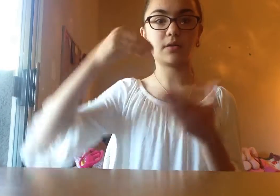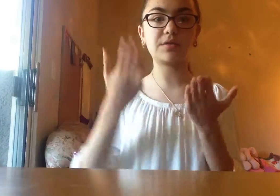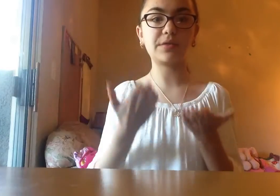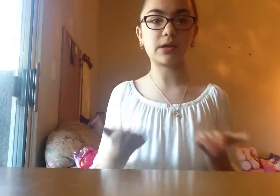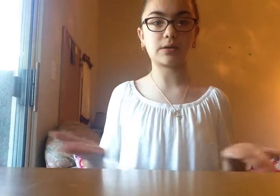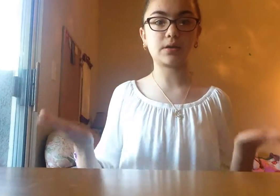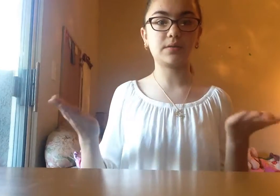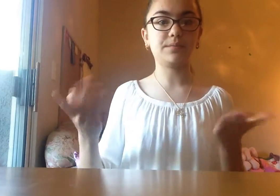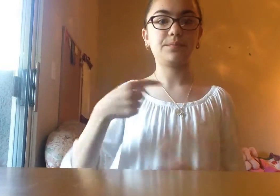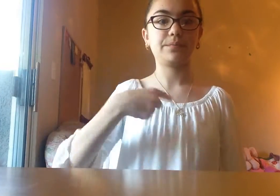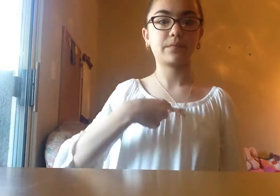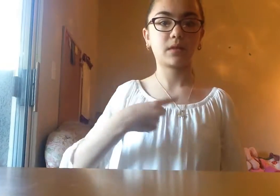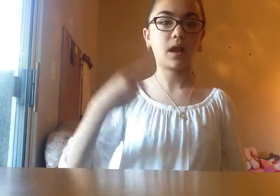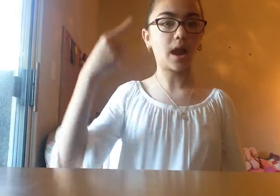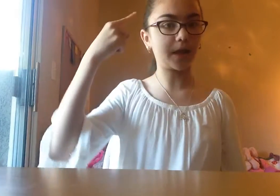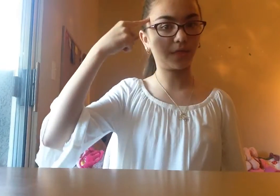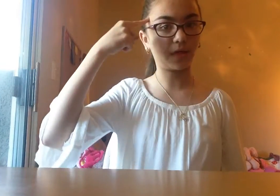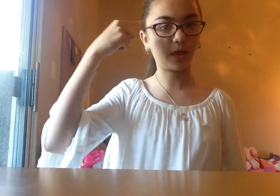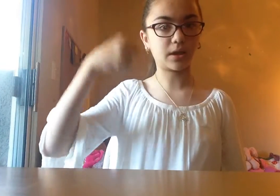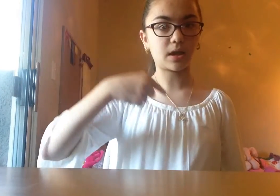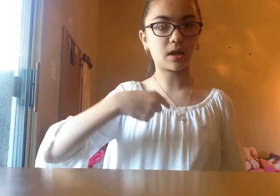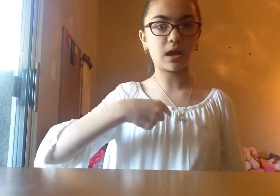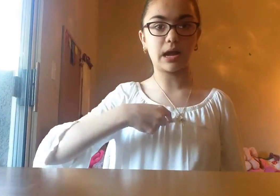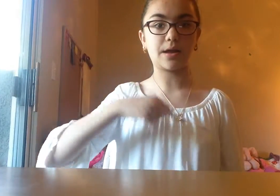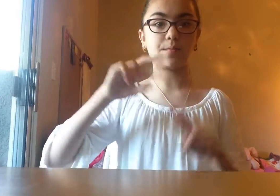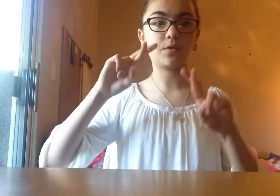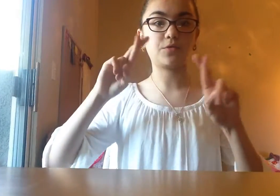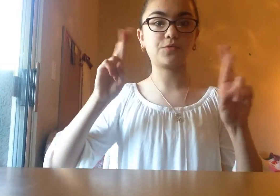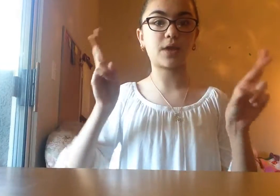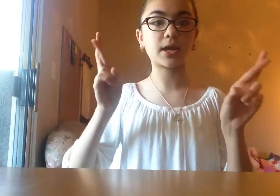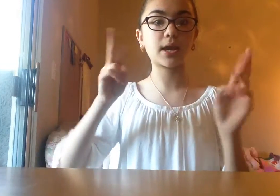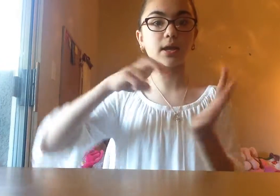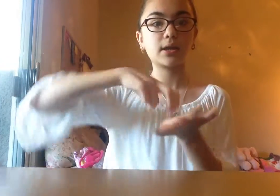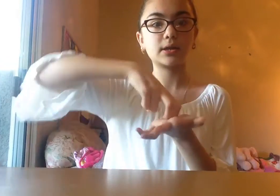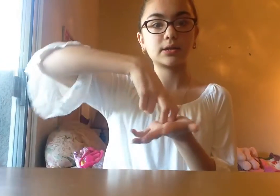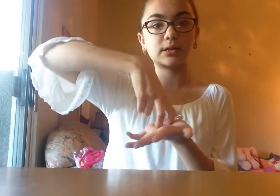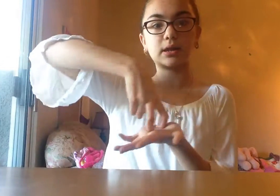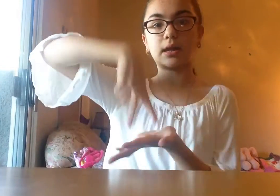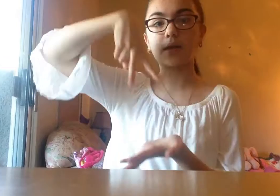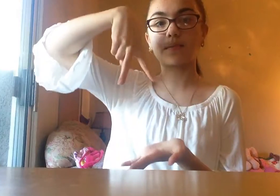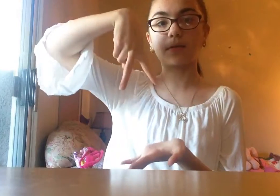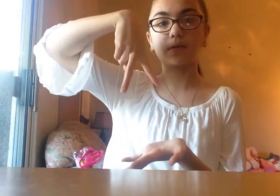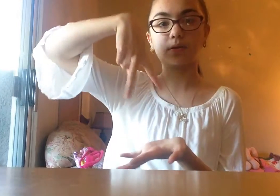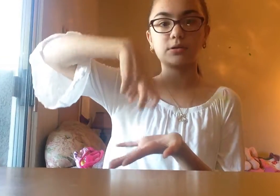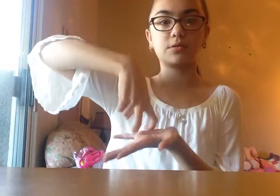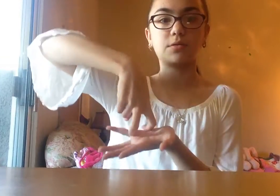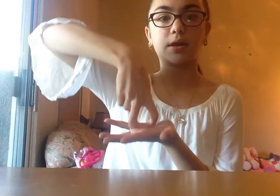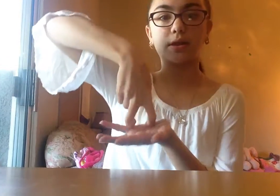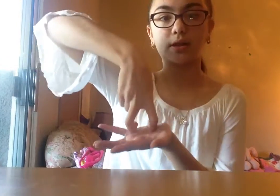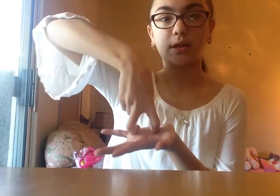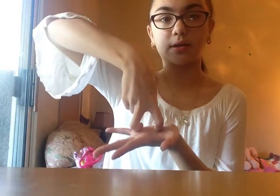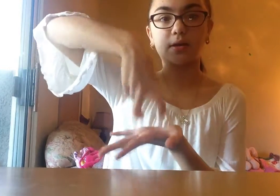of here. I think I'm ready to leap. So go like that, like a